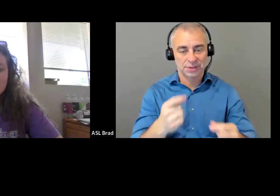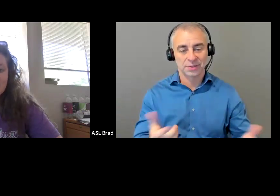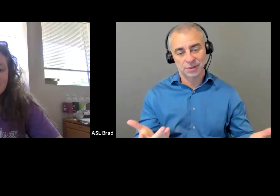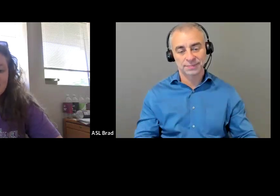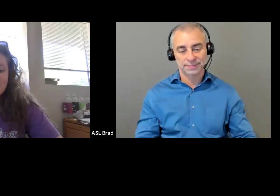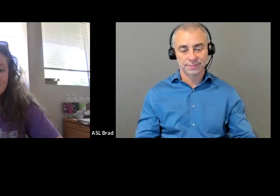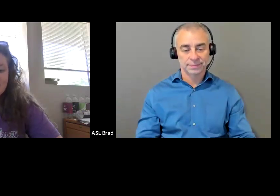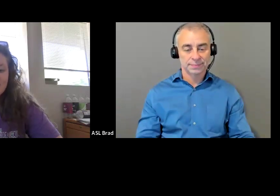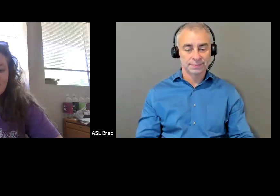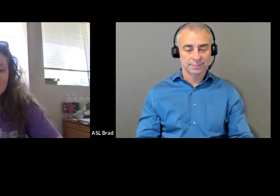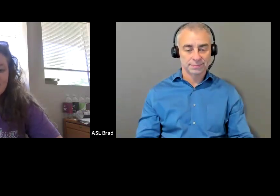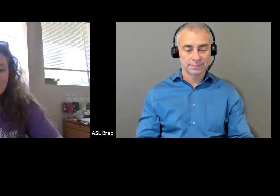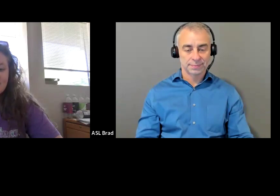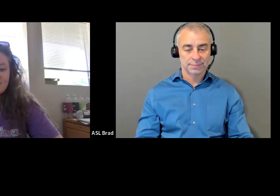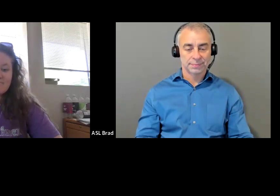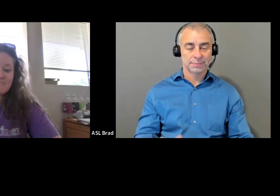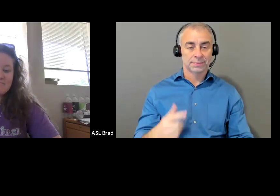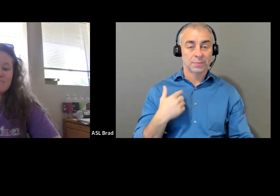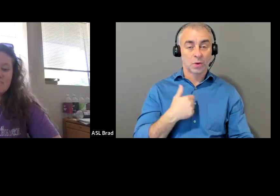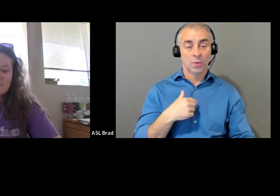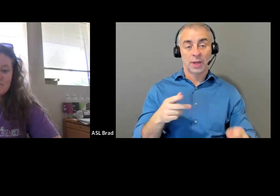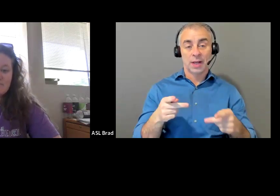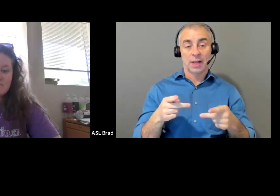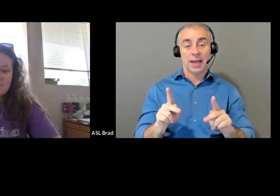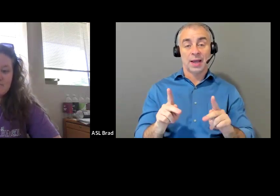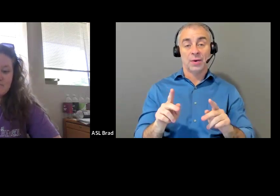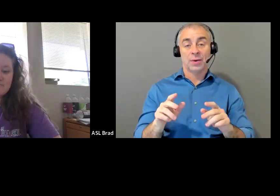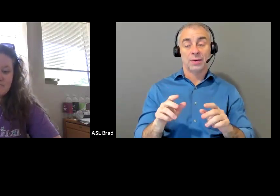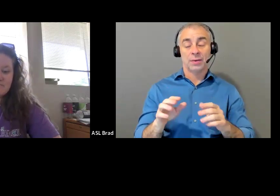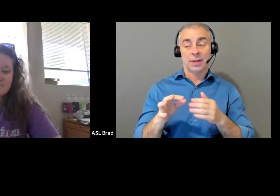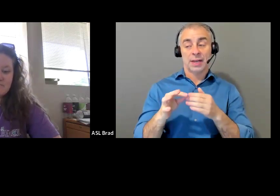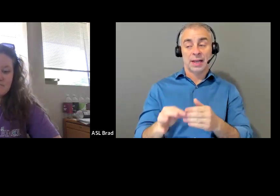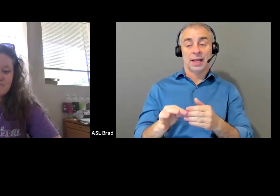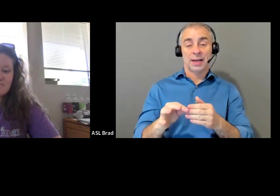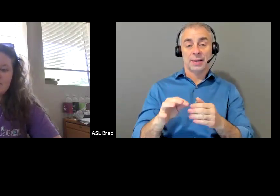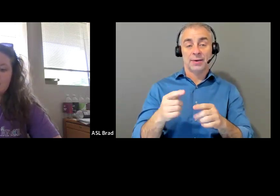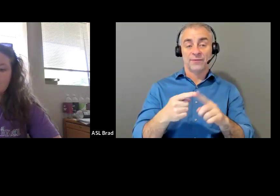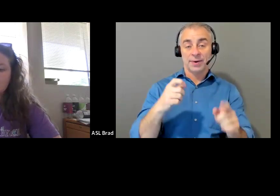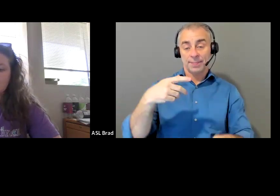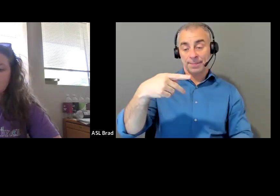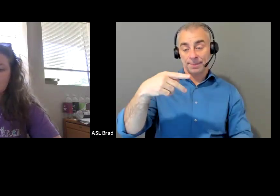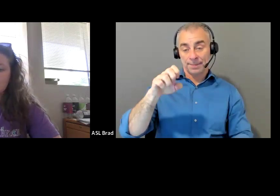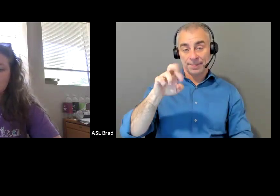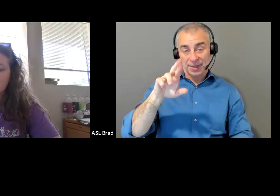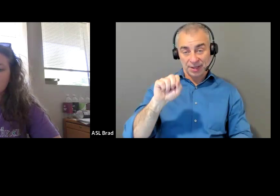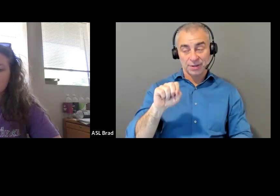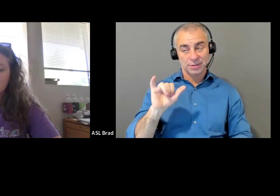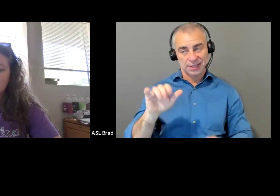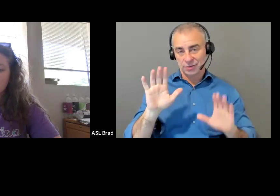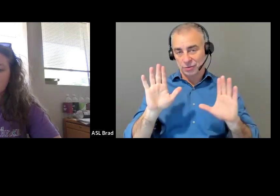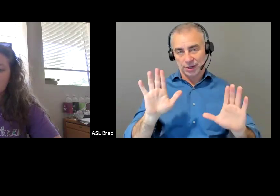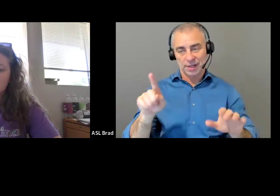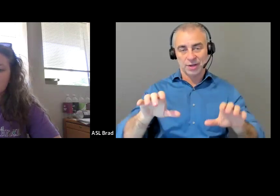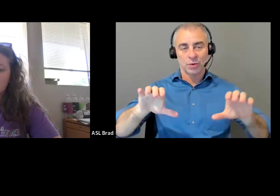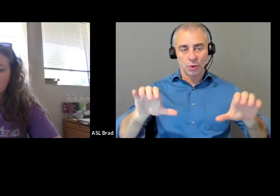So I think allowing it to be peer led helps the most, because then they're doing things they want to do and you